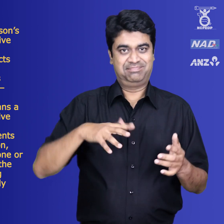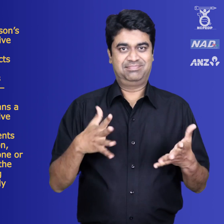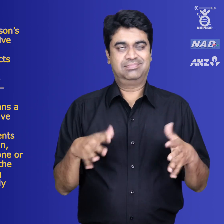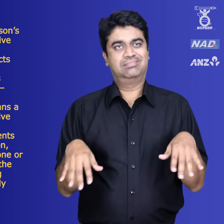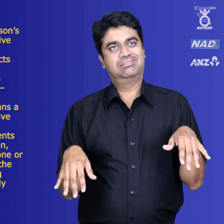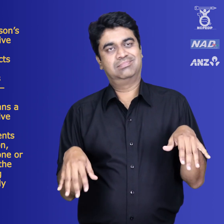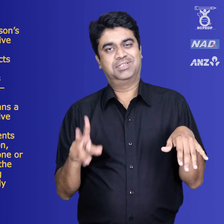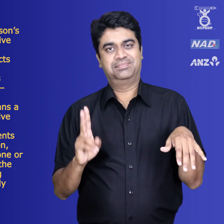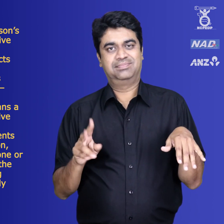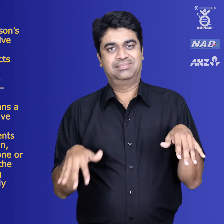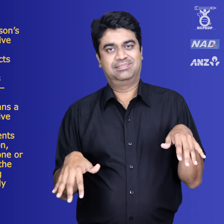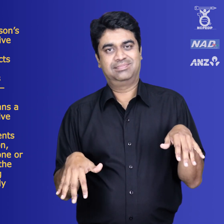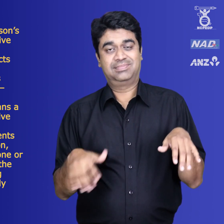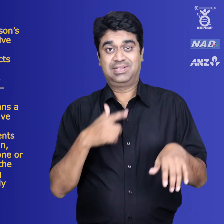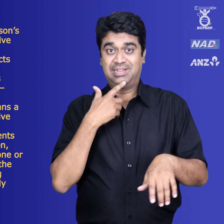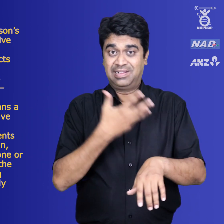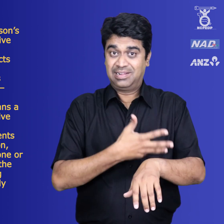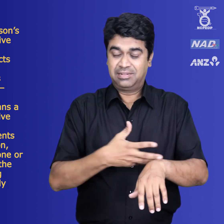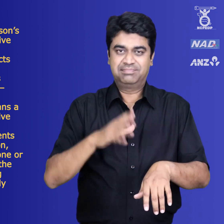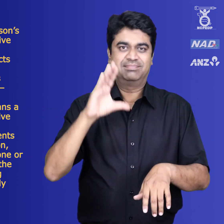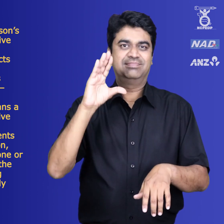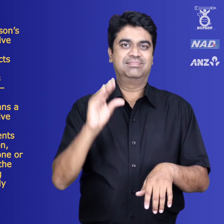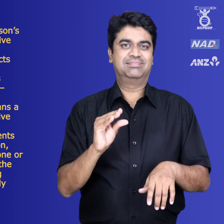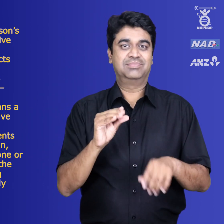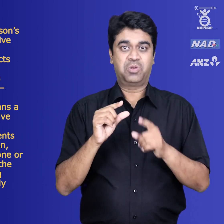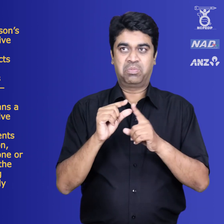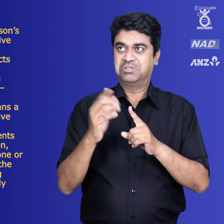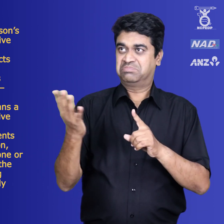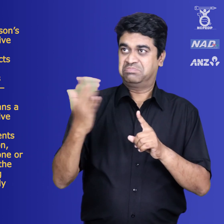during, or shortly after birth.